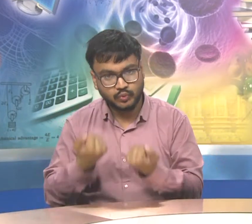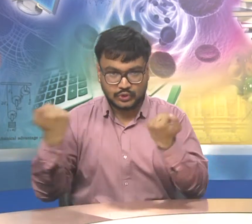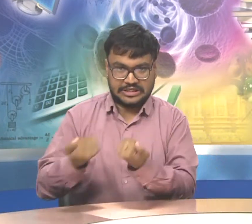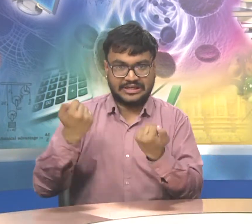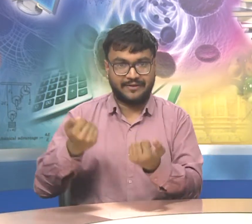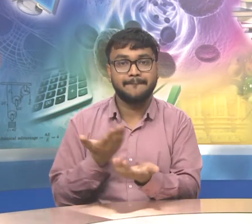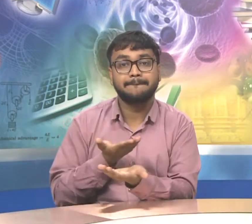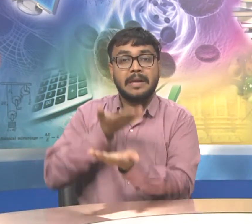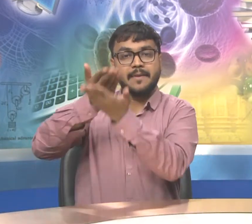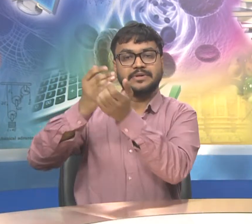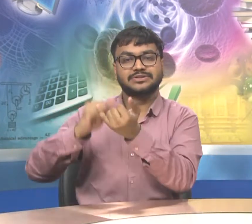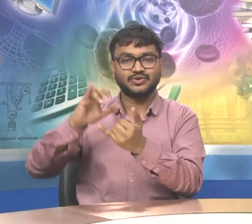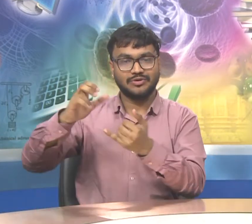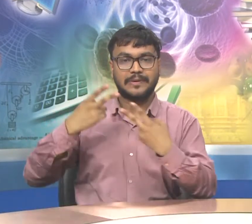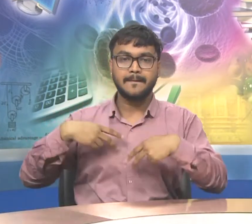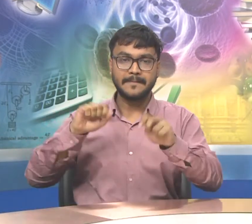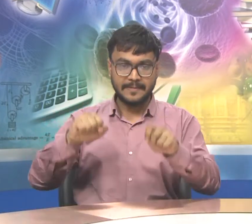run vehicle.